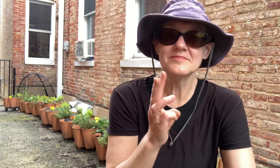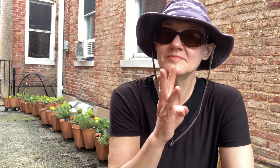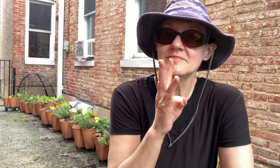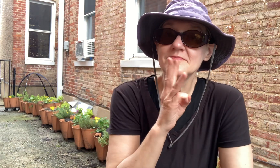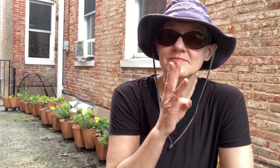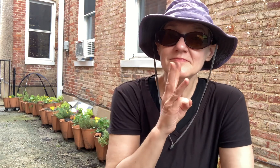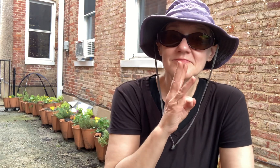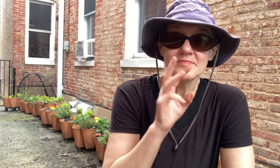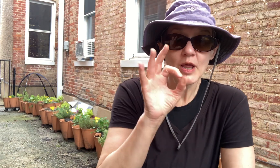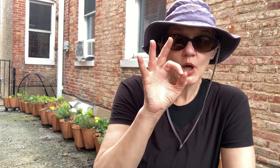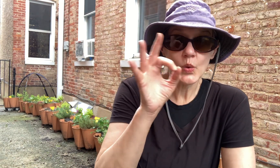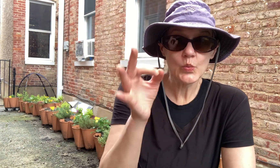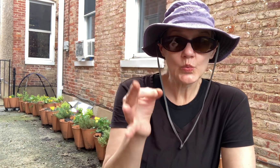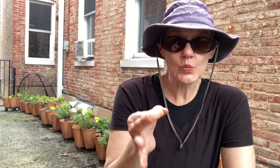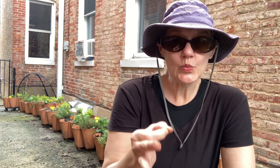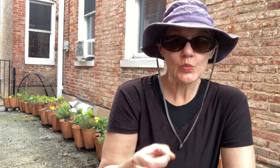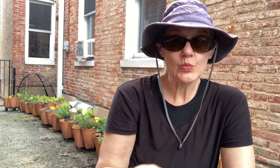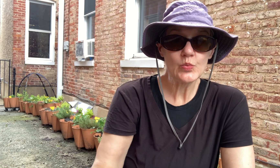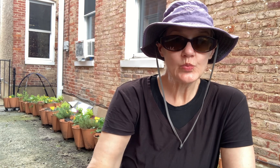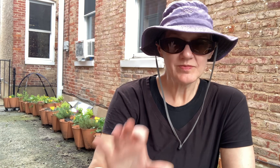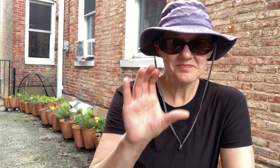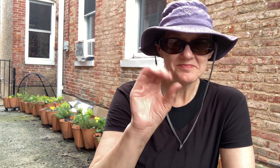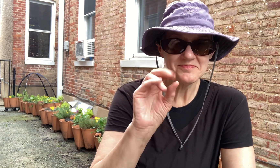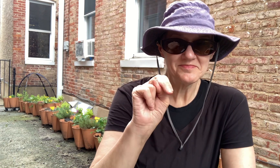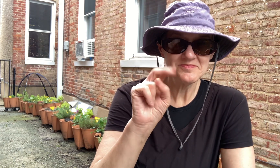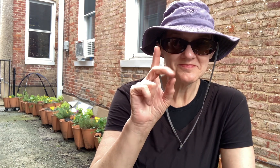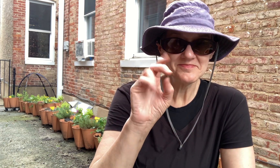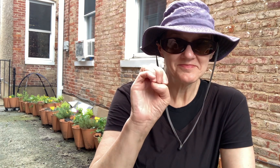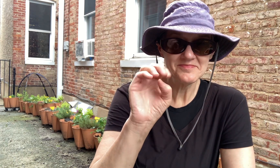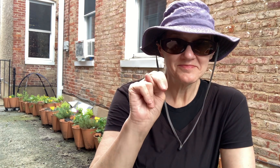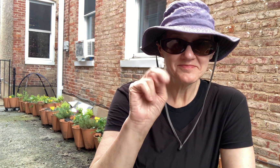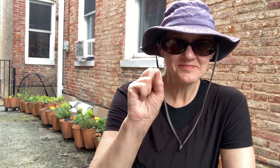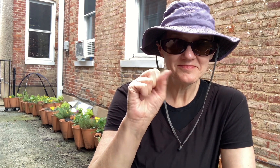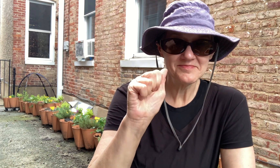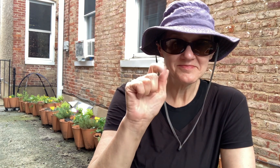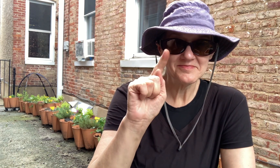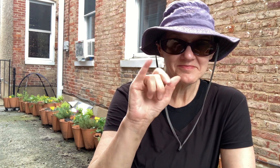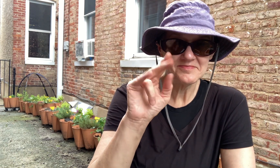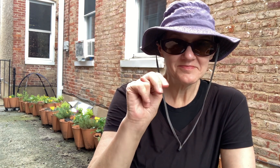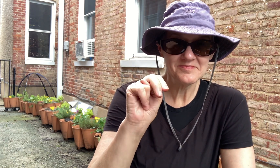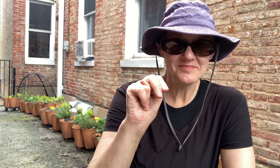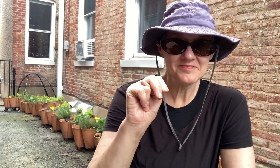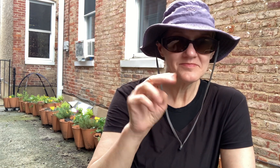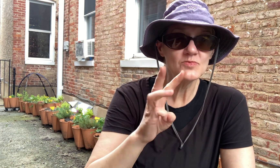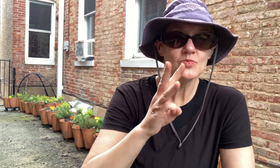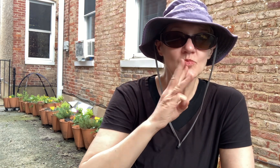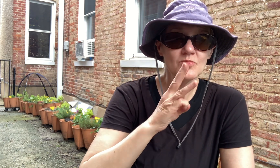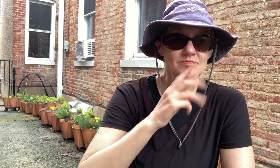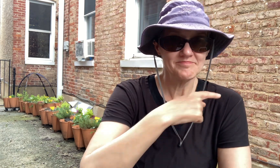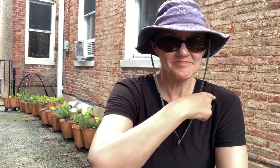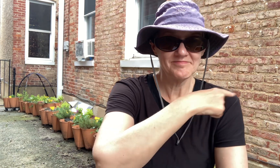back there. And I use the water, the condensation, I run a tube from the